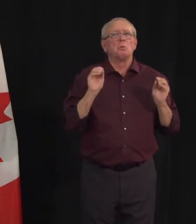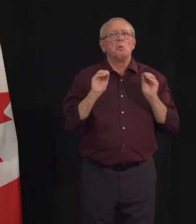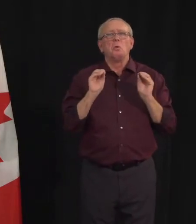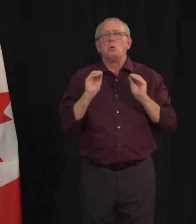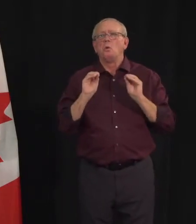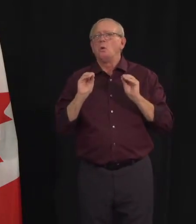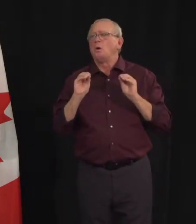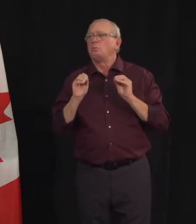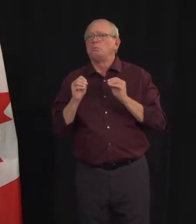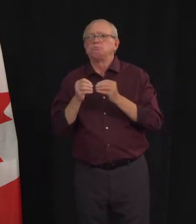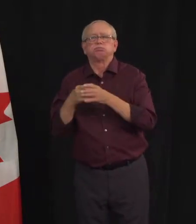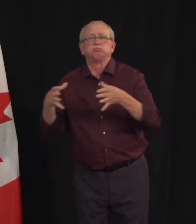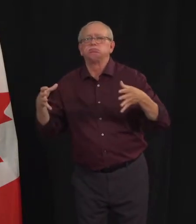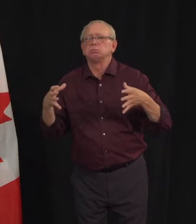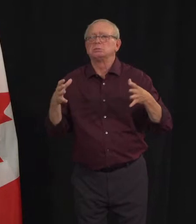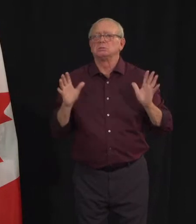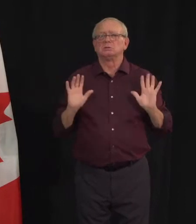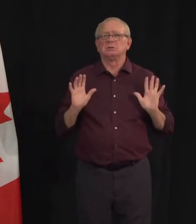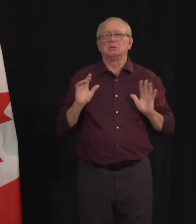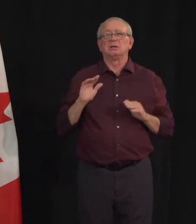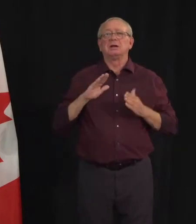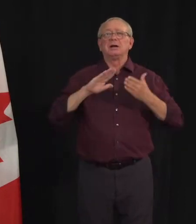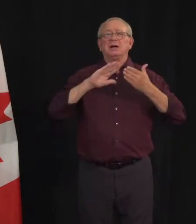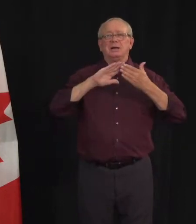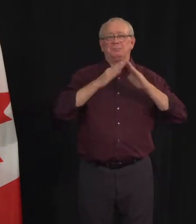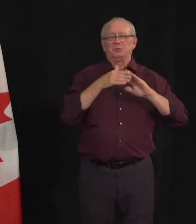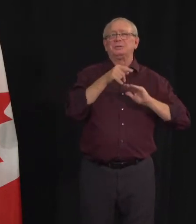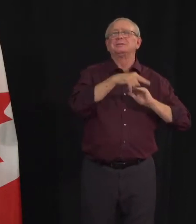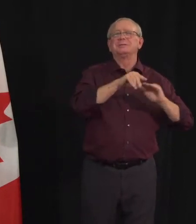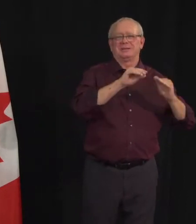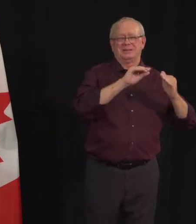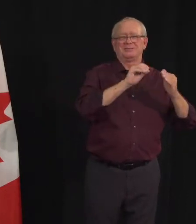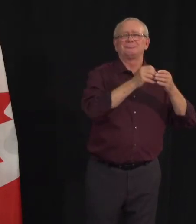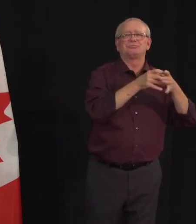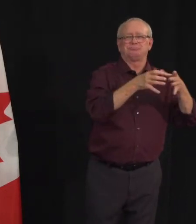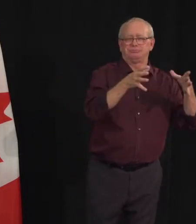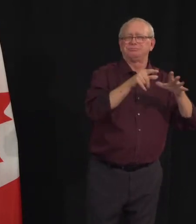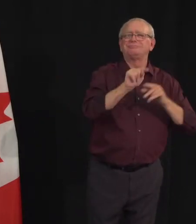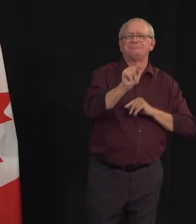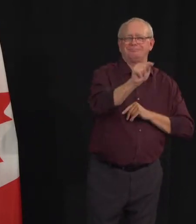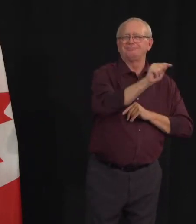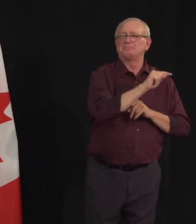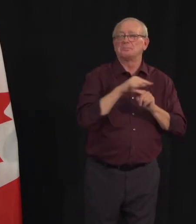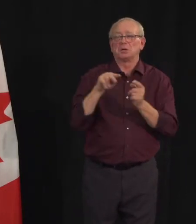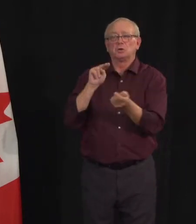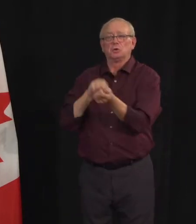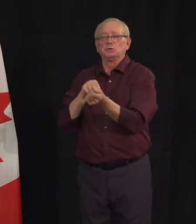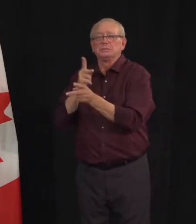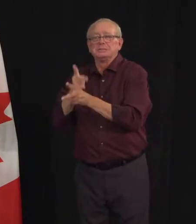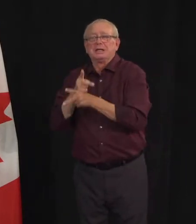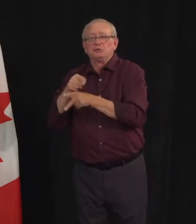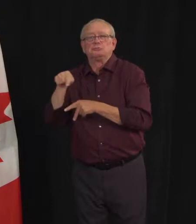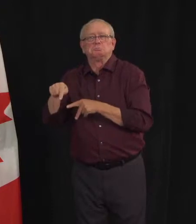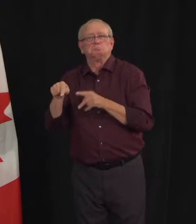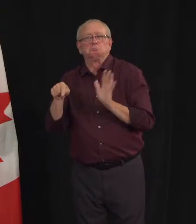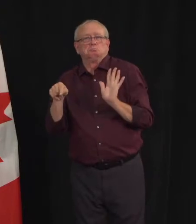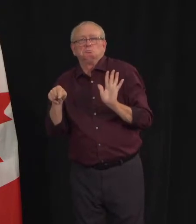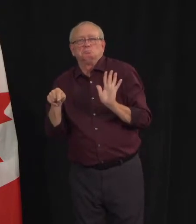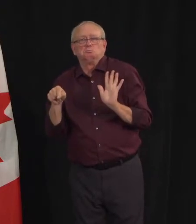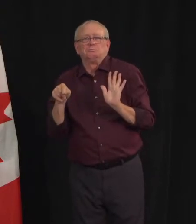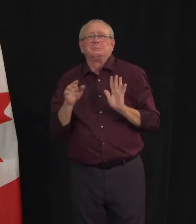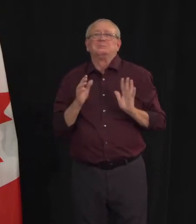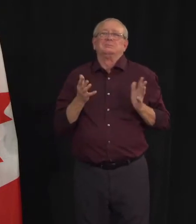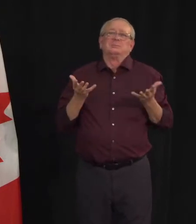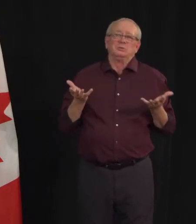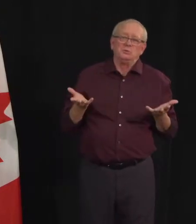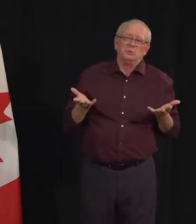increased community transmission in Edmonton, and unfortunately, when that happens, there is an increased likelihood of individuals who work in these